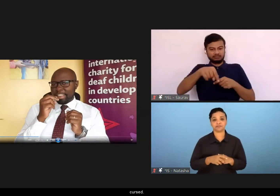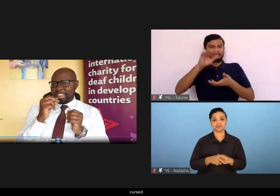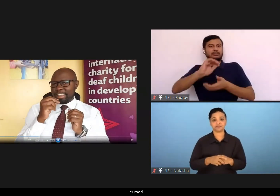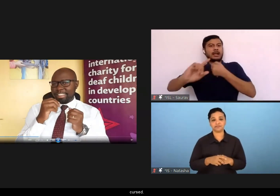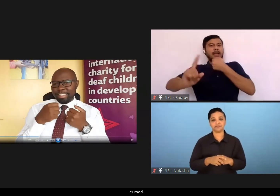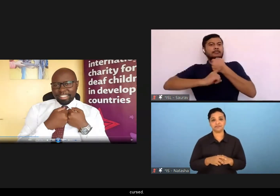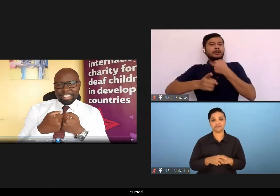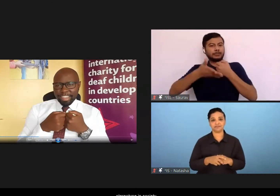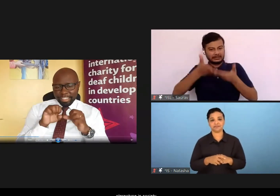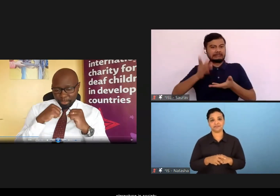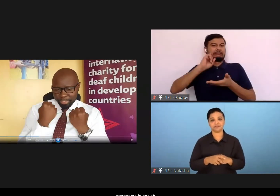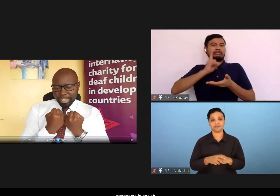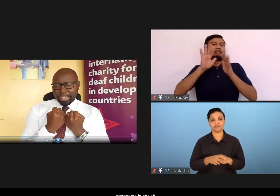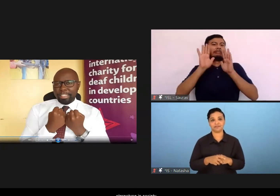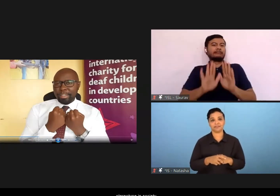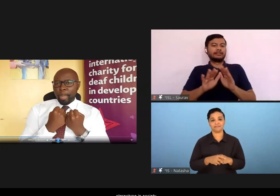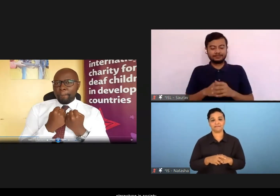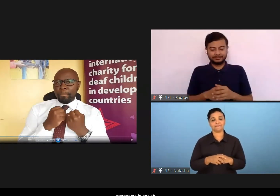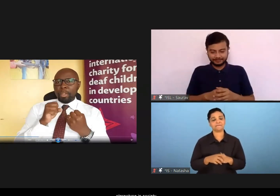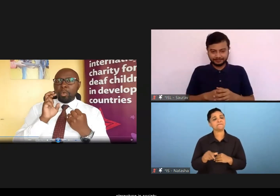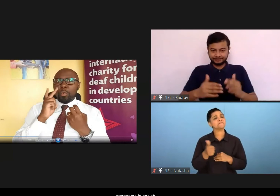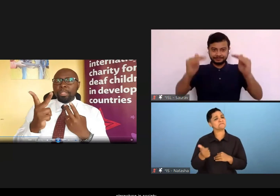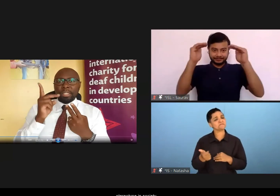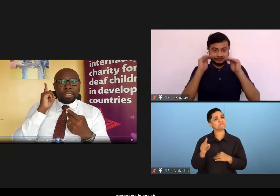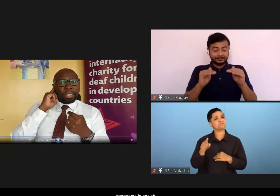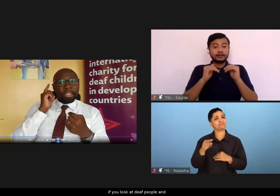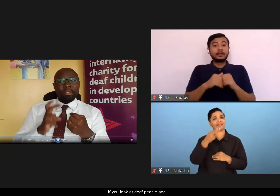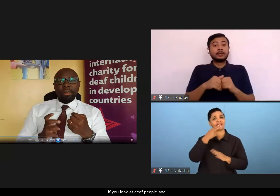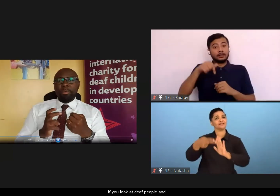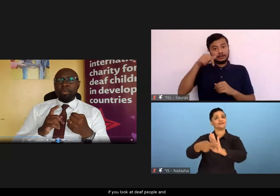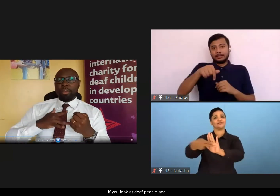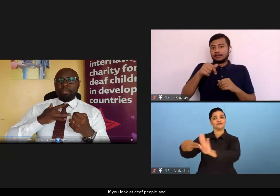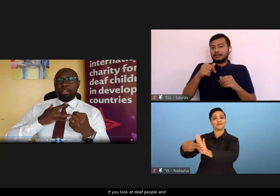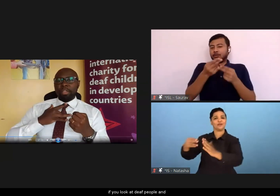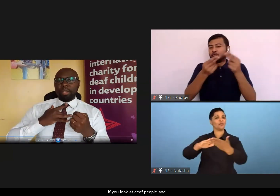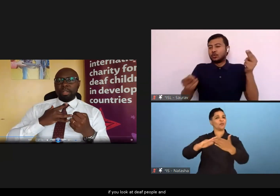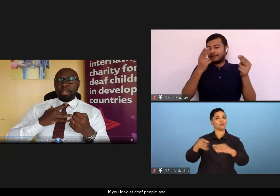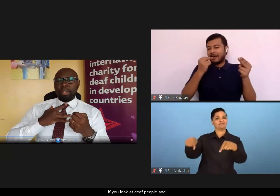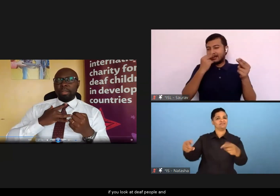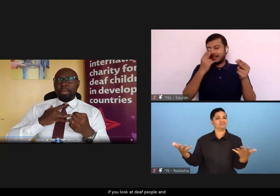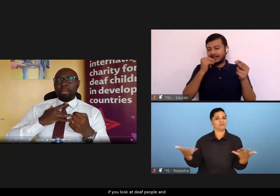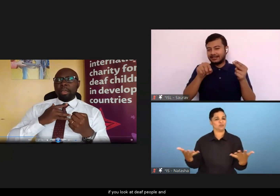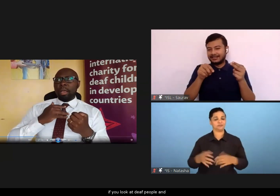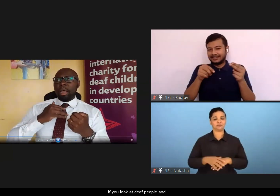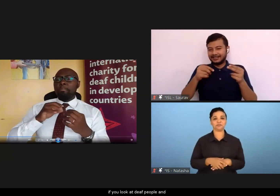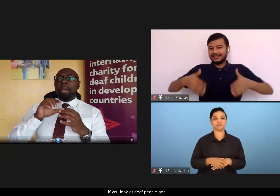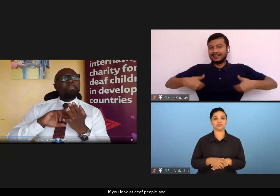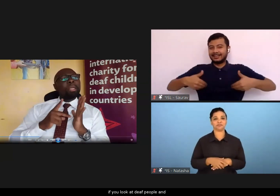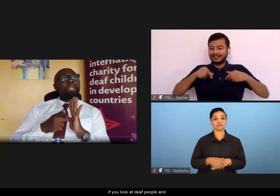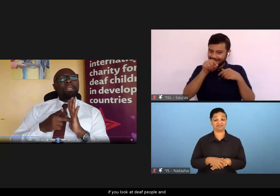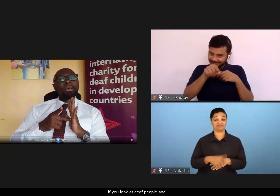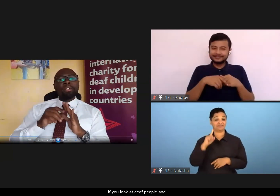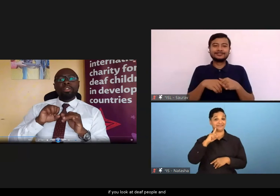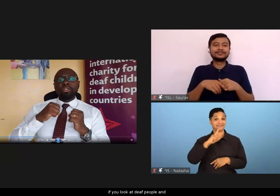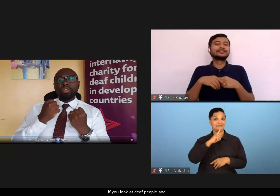Another funny challenge or stereotype in the society. We look at deaf people and we